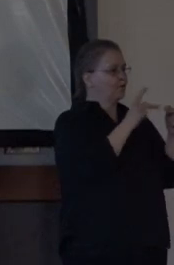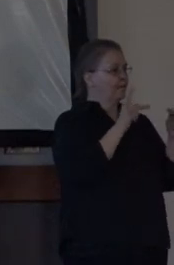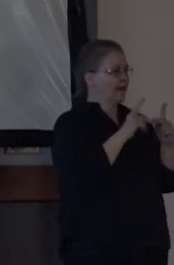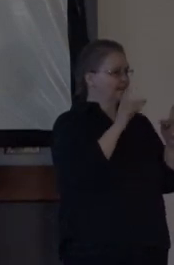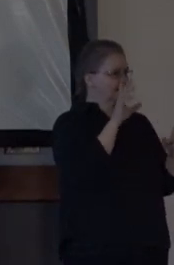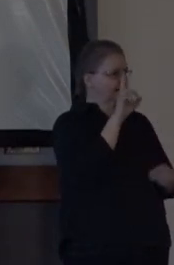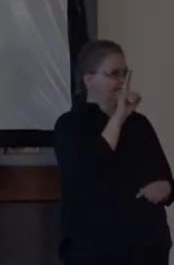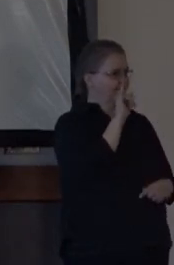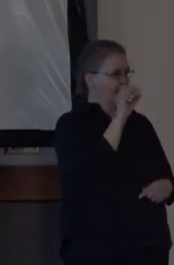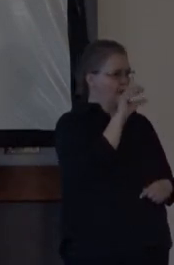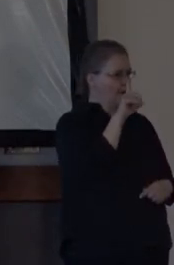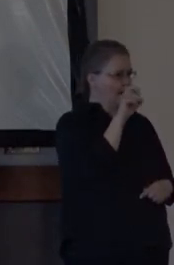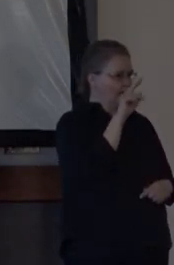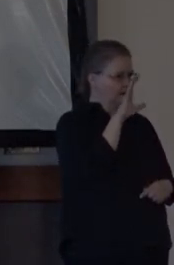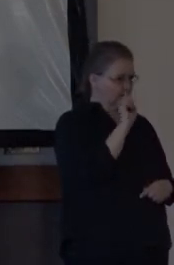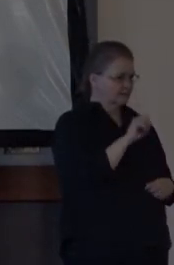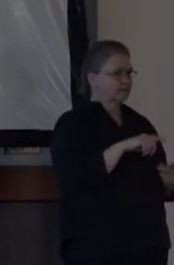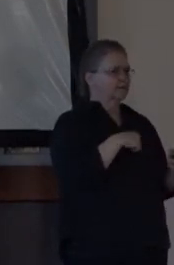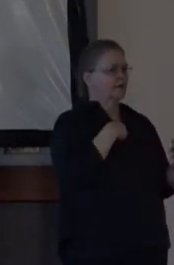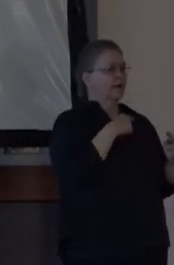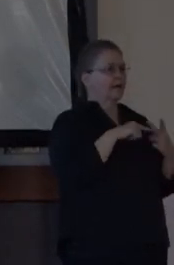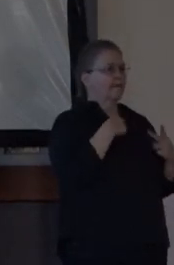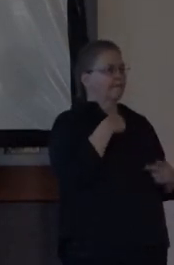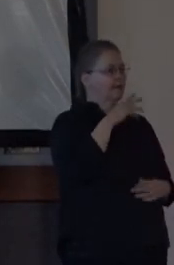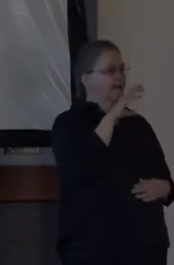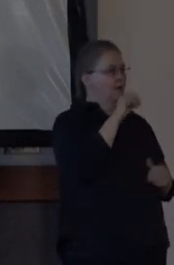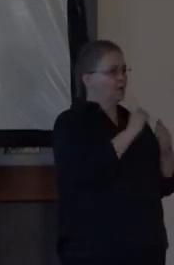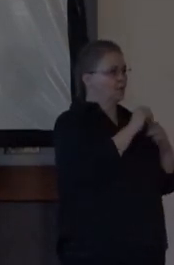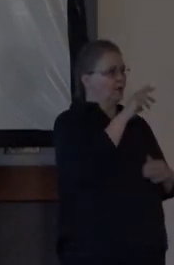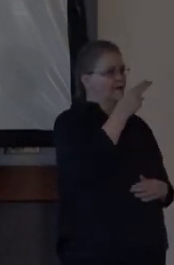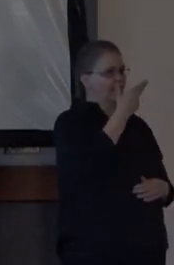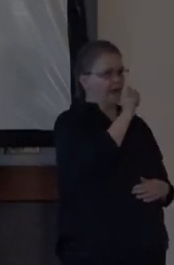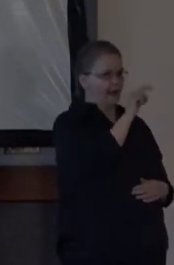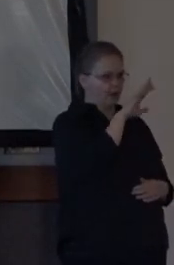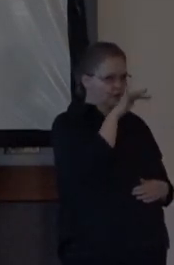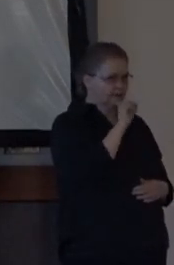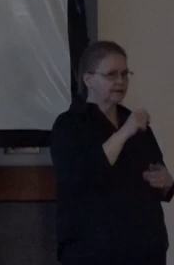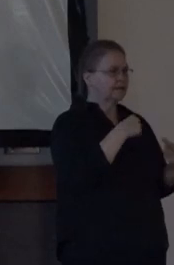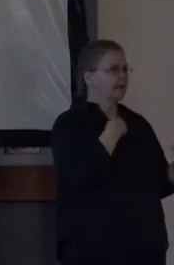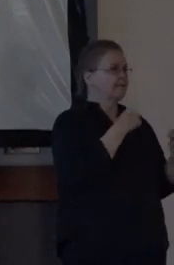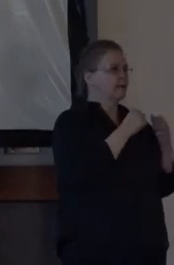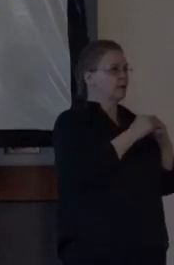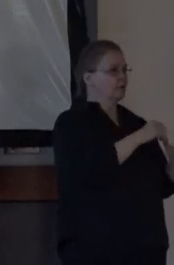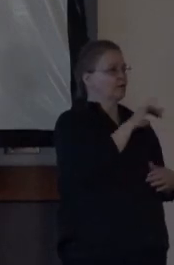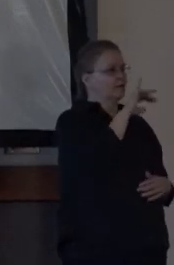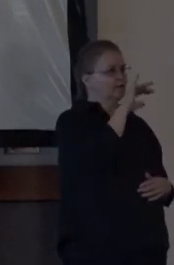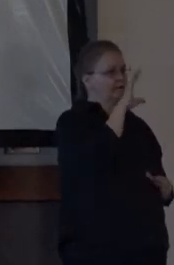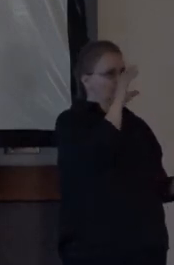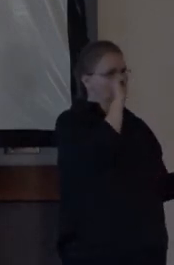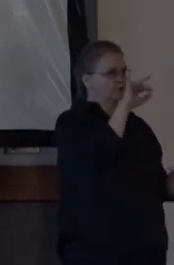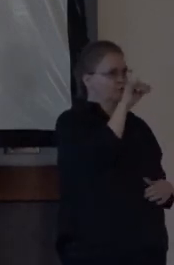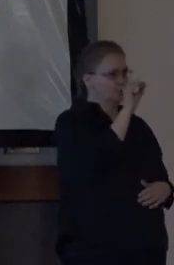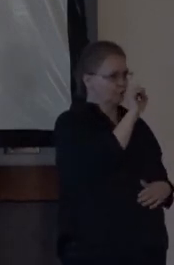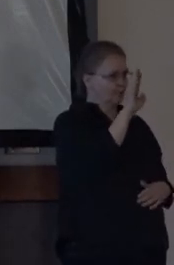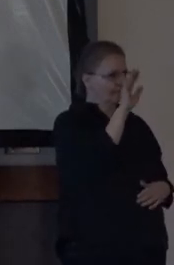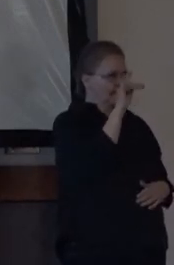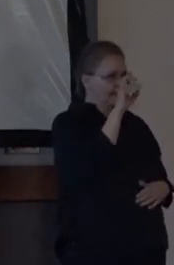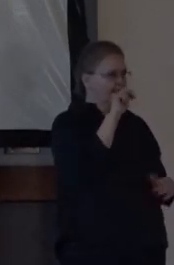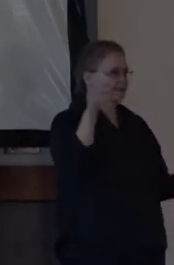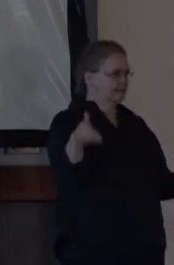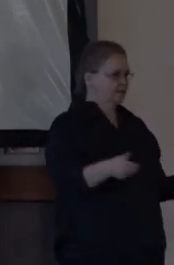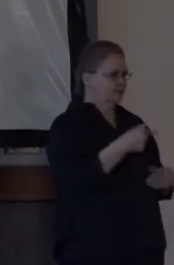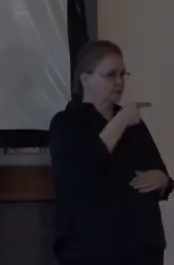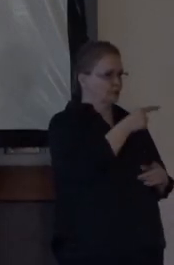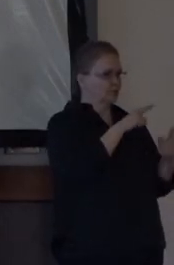job. Me and Vice President Kamala Harris, and then me and my mother and President Joe Biden when I got to introduce